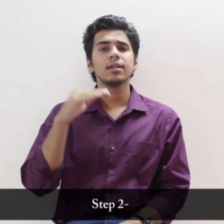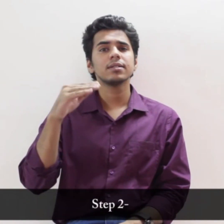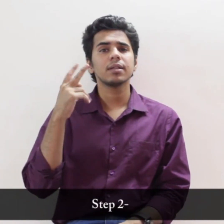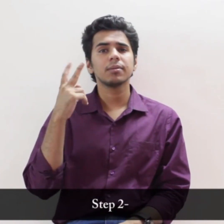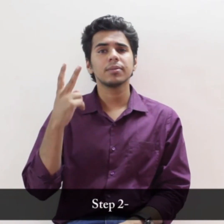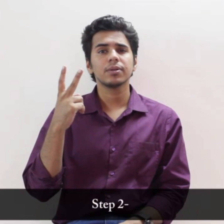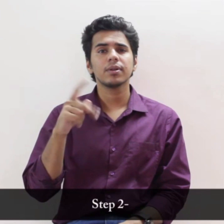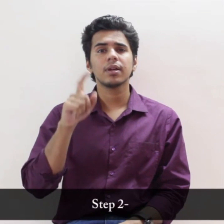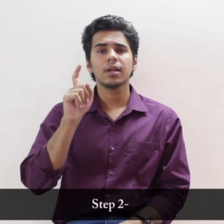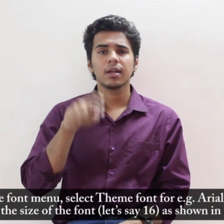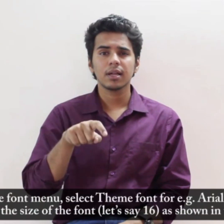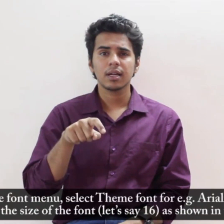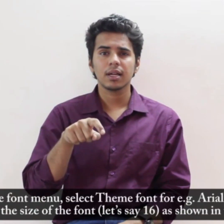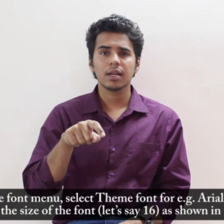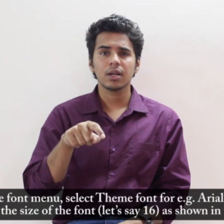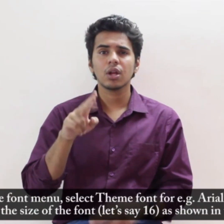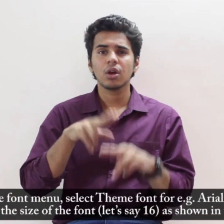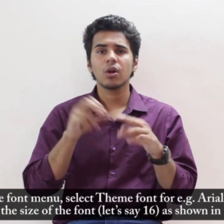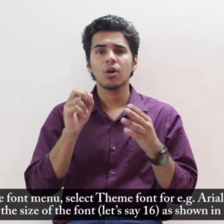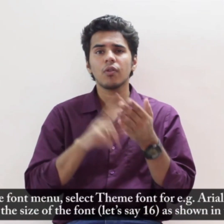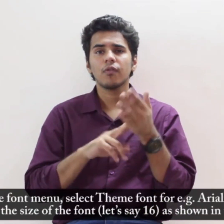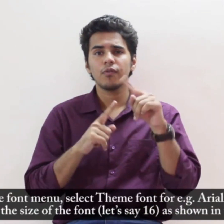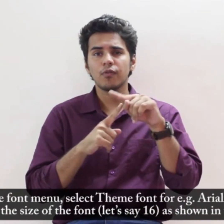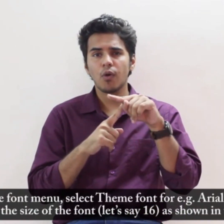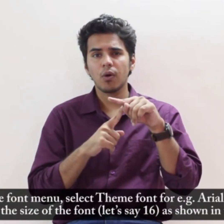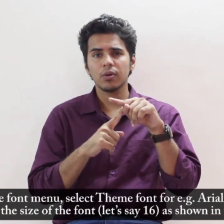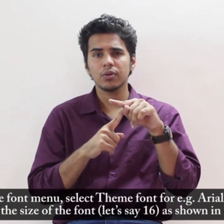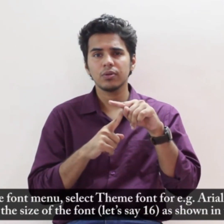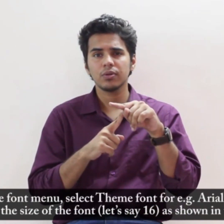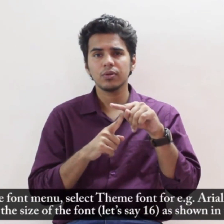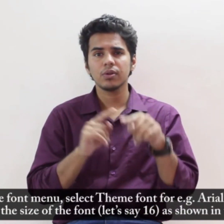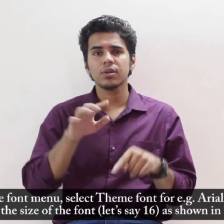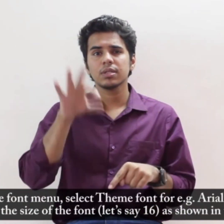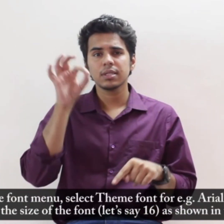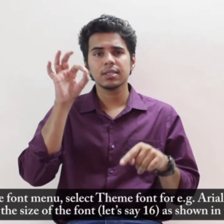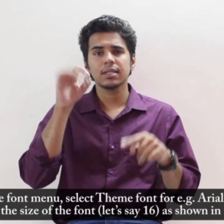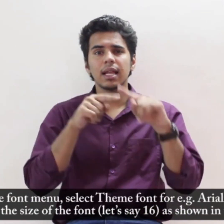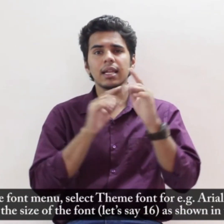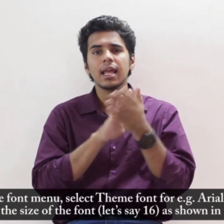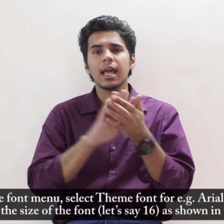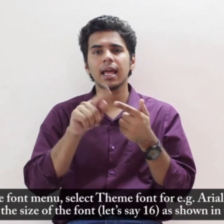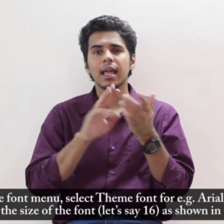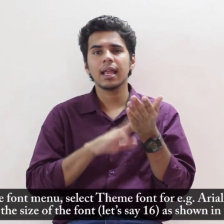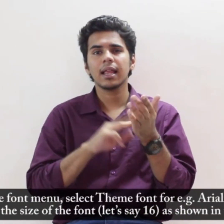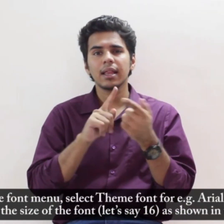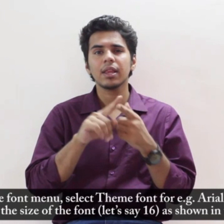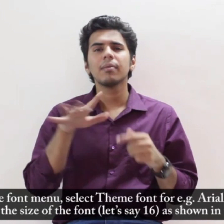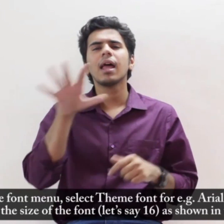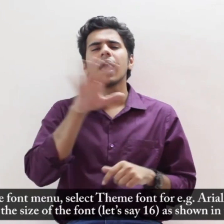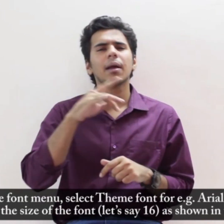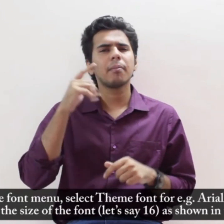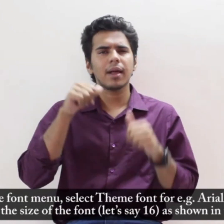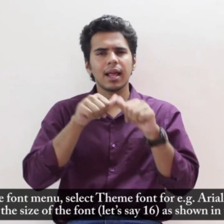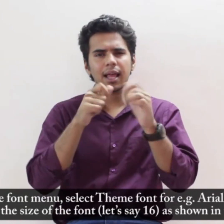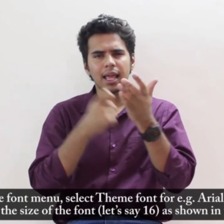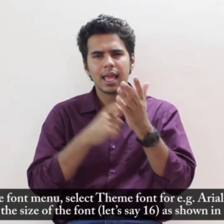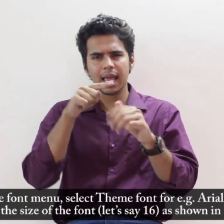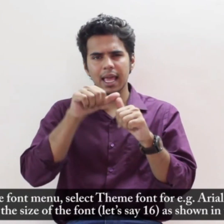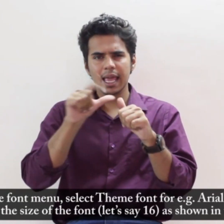Step 2. Click on the font menu, select theme font, for example Arial Black, and then select